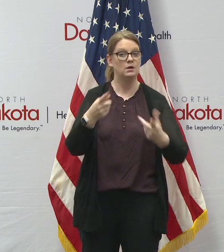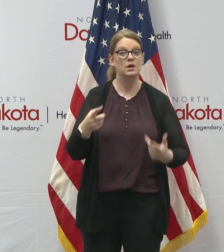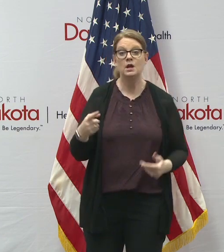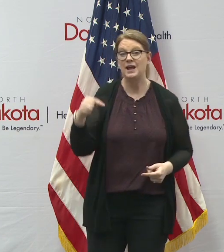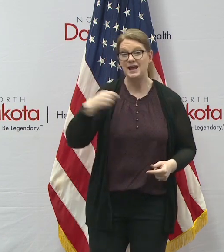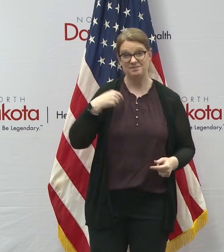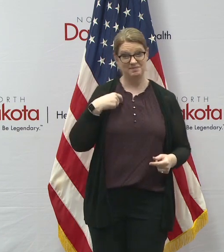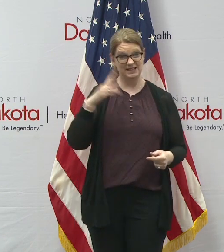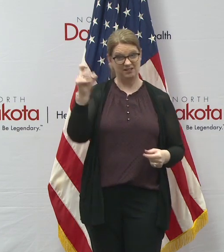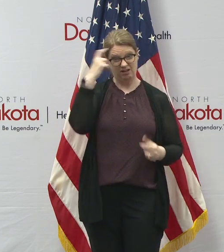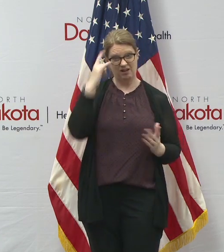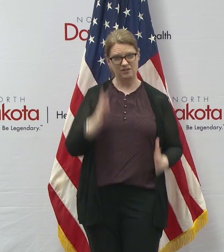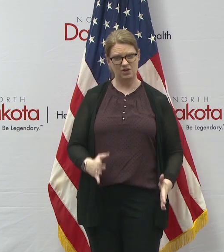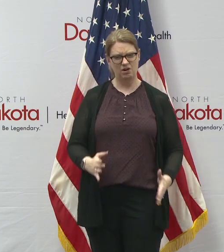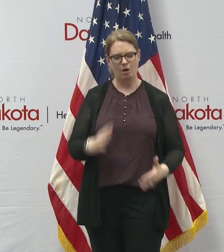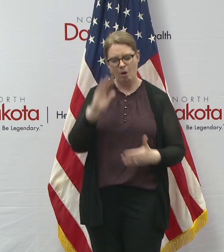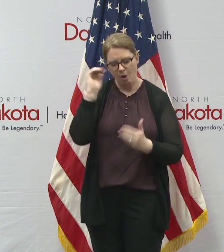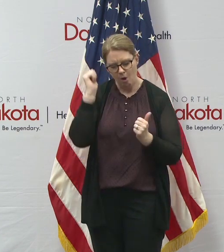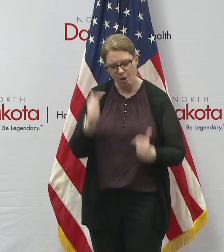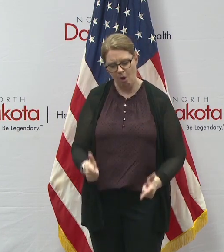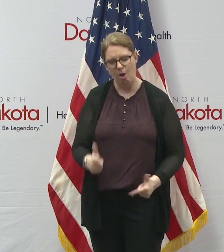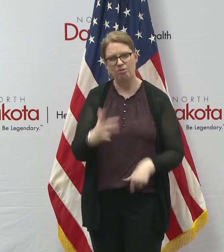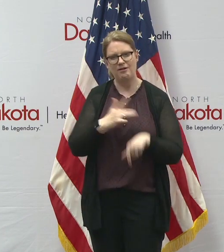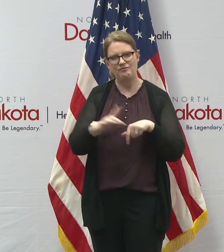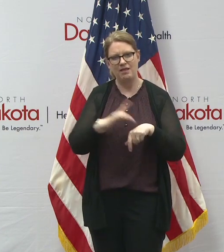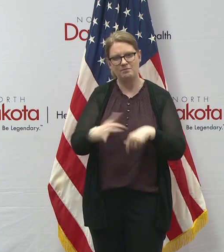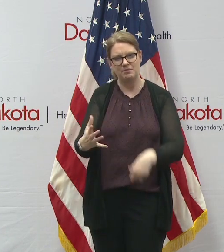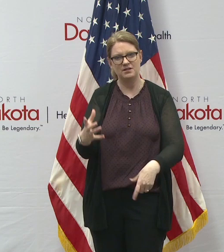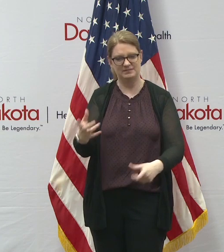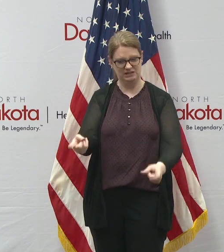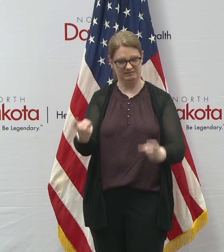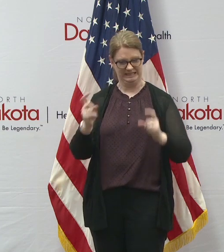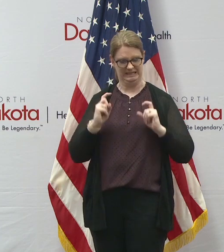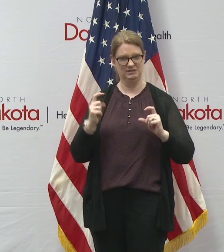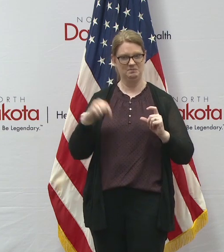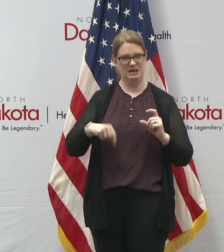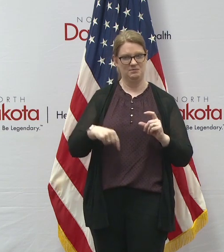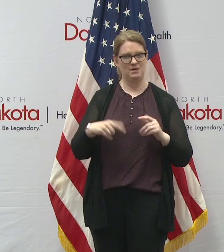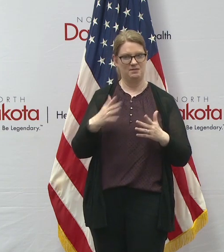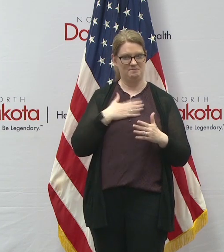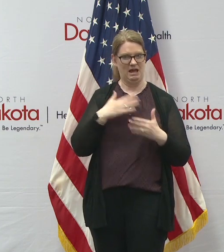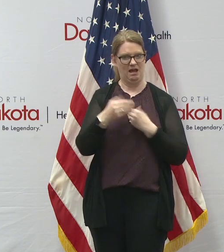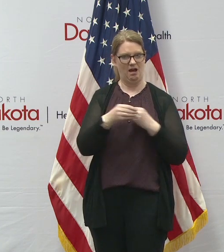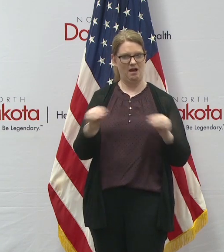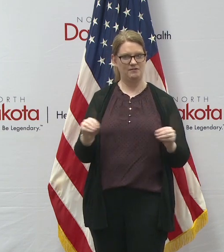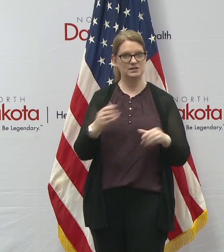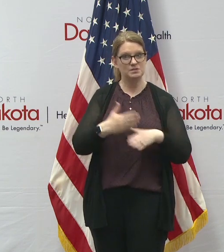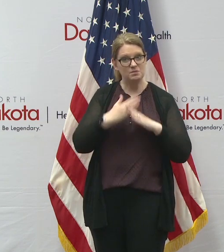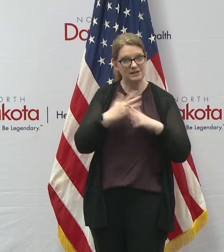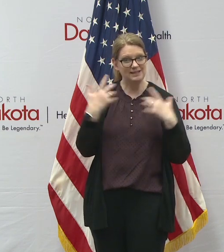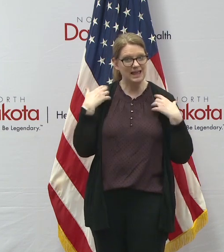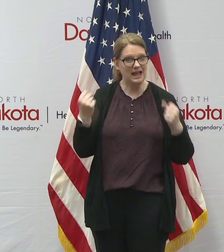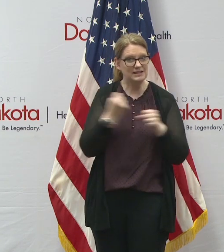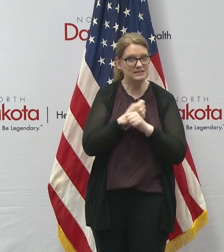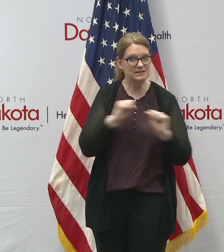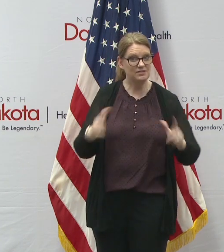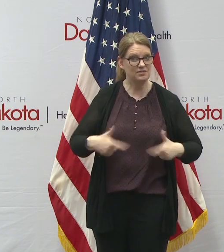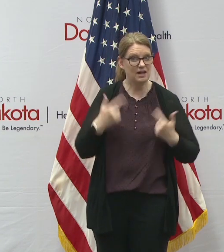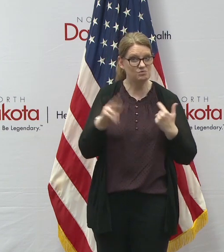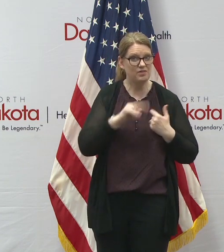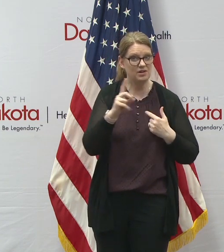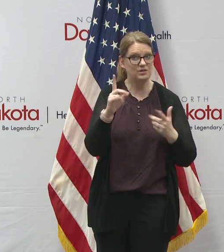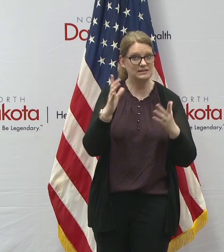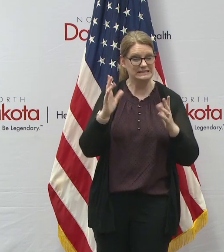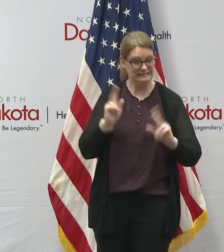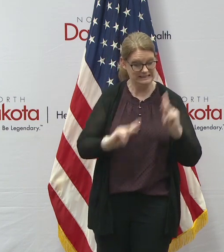every tool at my disposal and all the powers granted to this office to protect the health and safety and lives of North Dakota